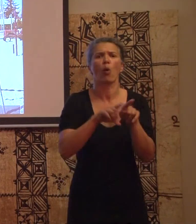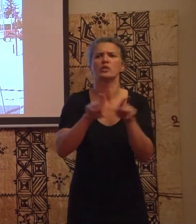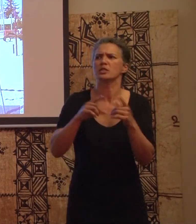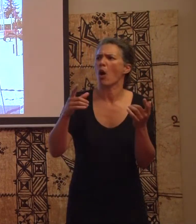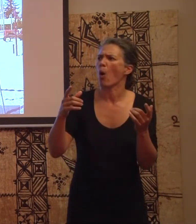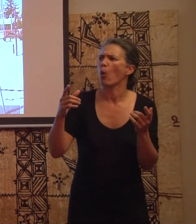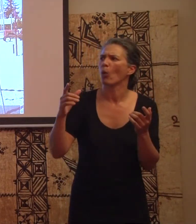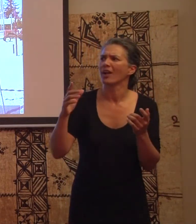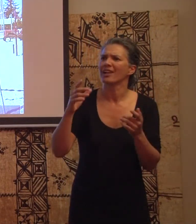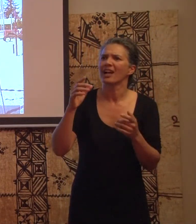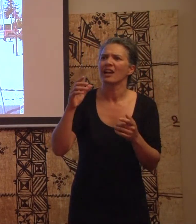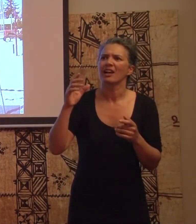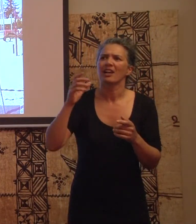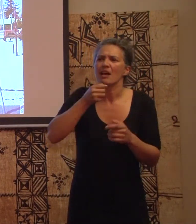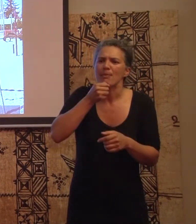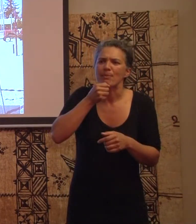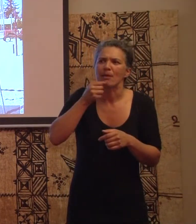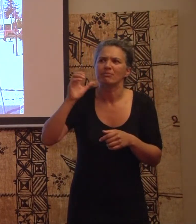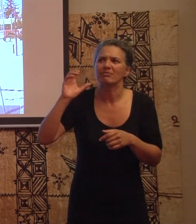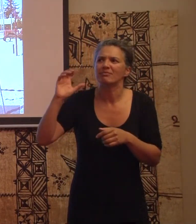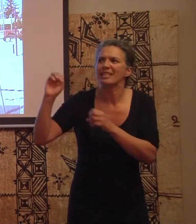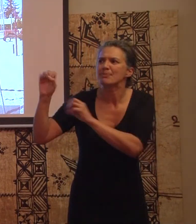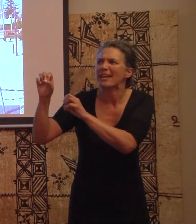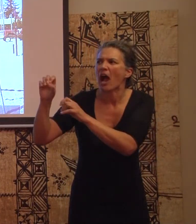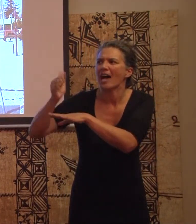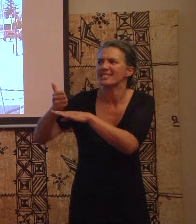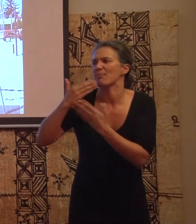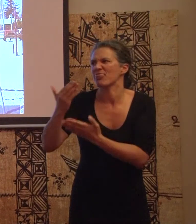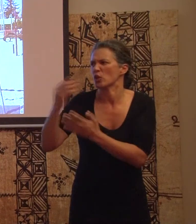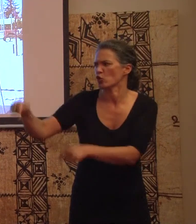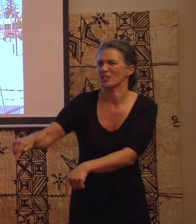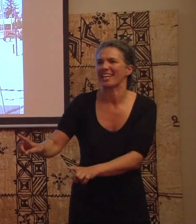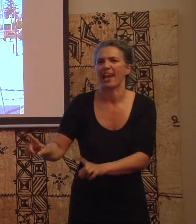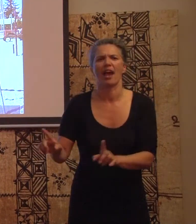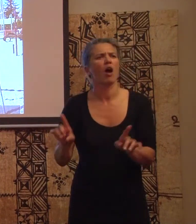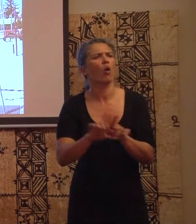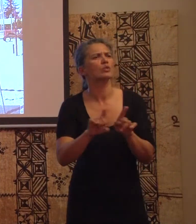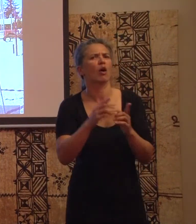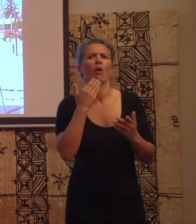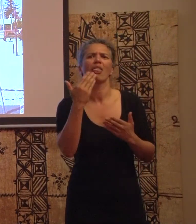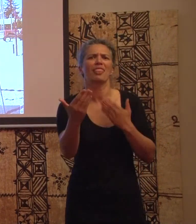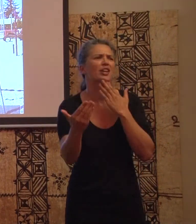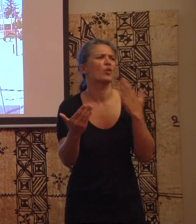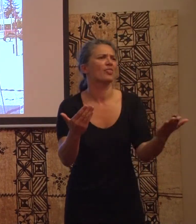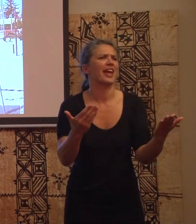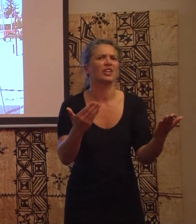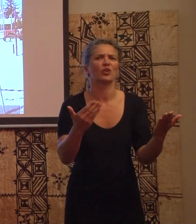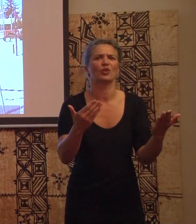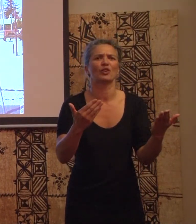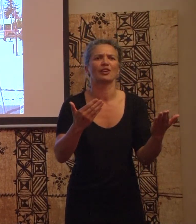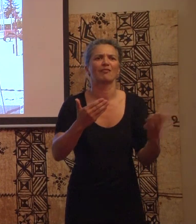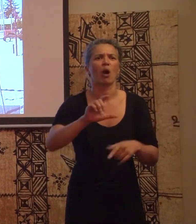here tonight, but excuse me, but he set up all the audio. And also I'd like to thank the guys from Television